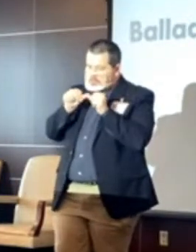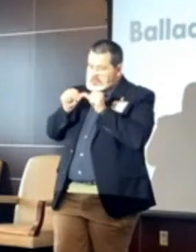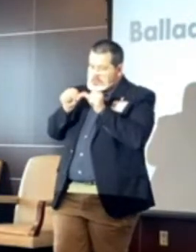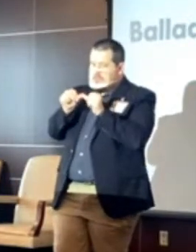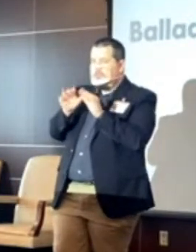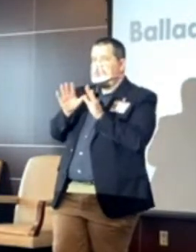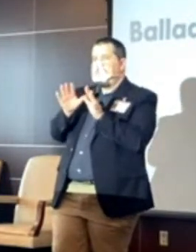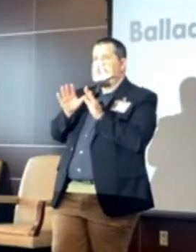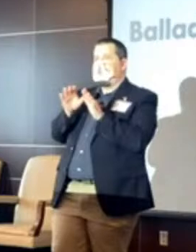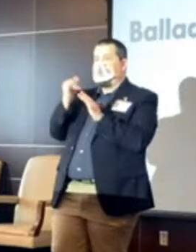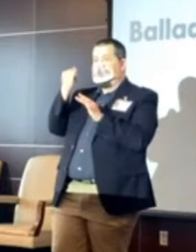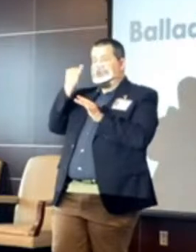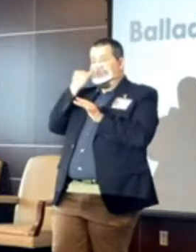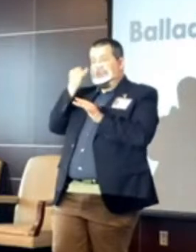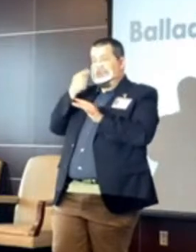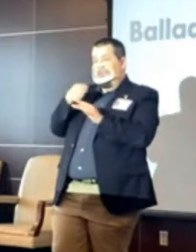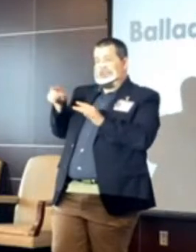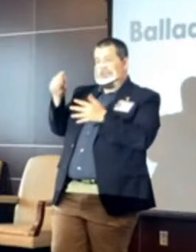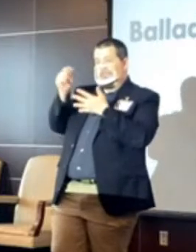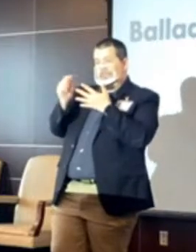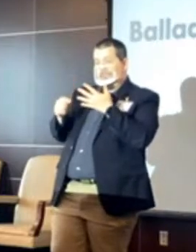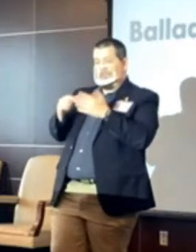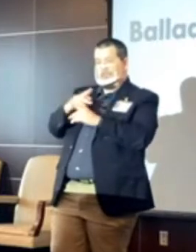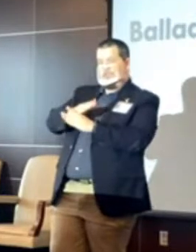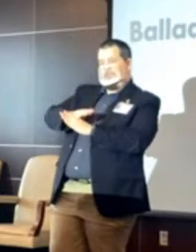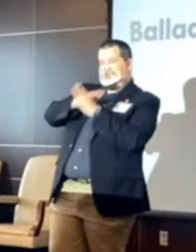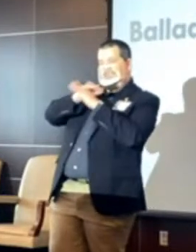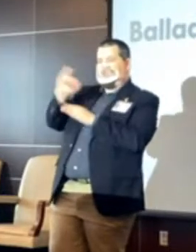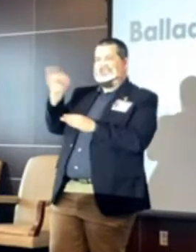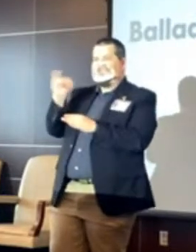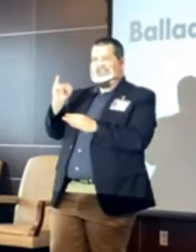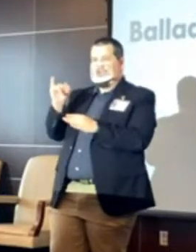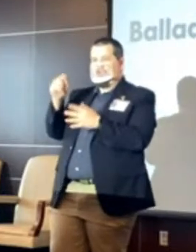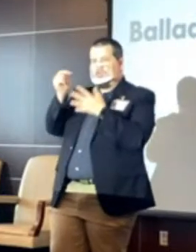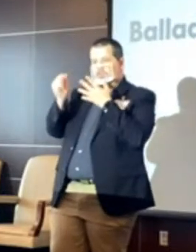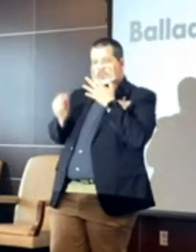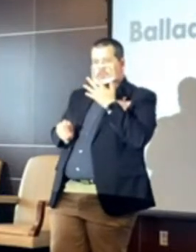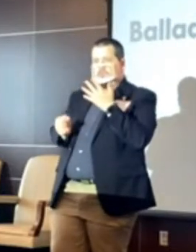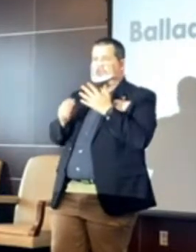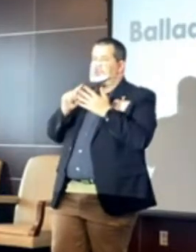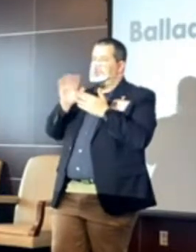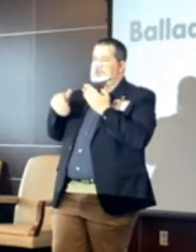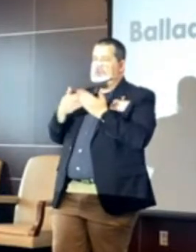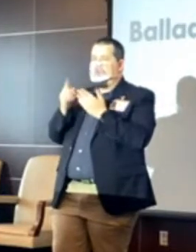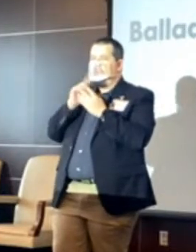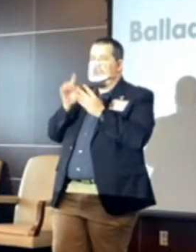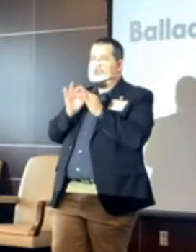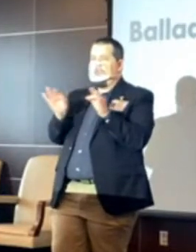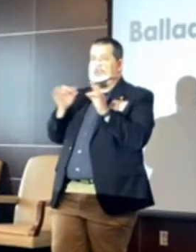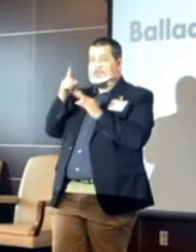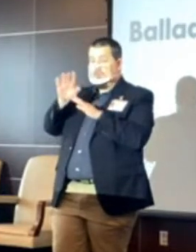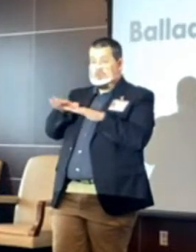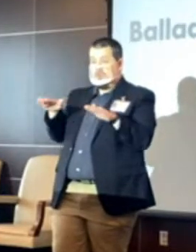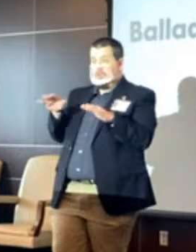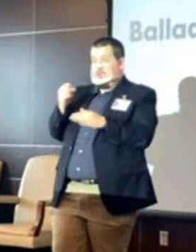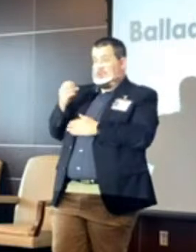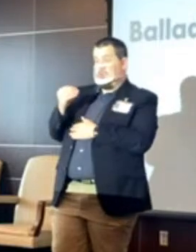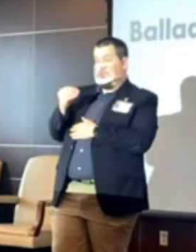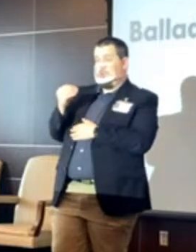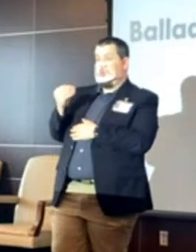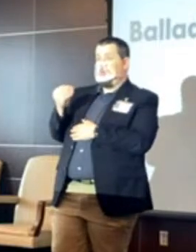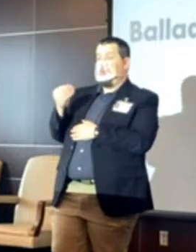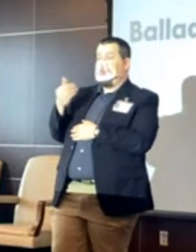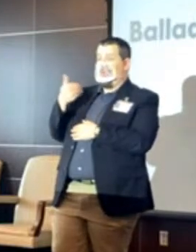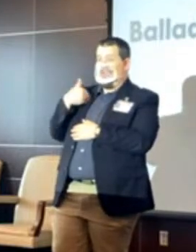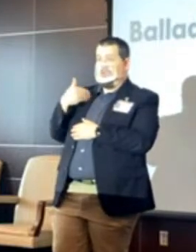those aseptic techniques that we do in the hospital, infection prevention efforts, they're all very important for those kids. And so we have